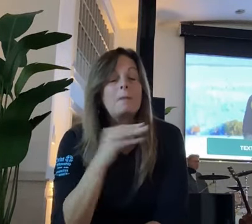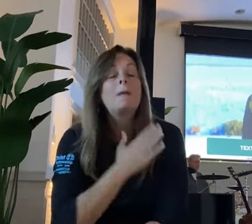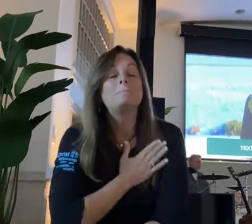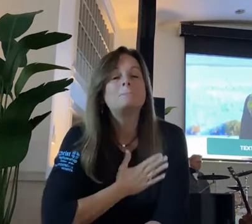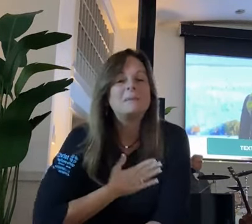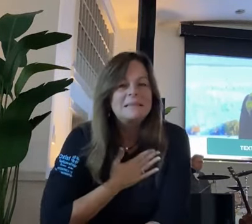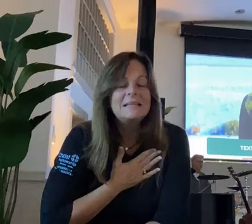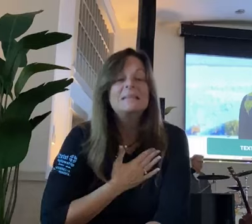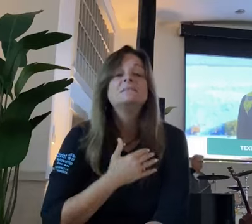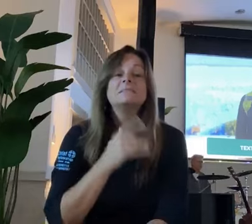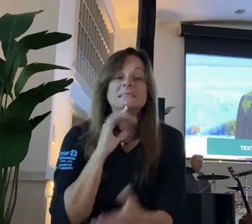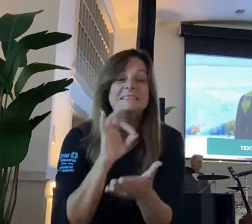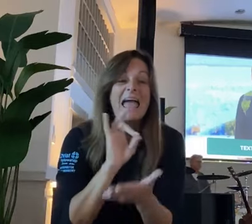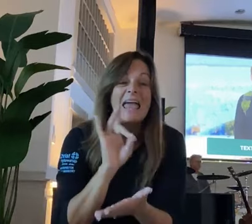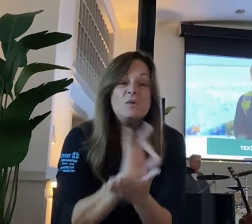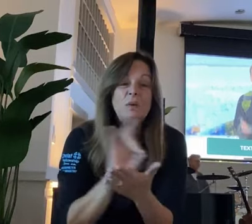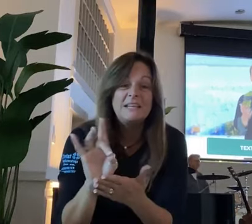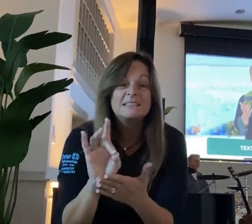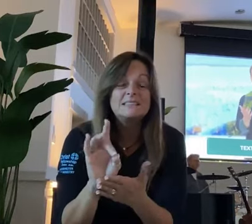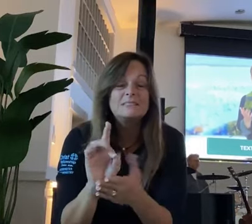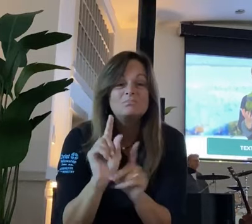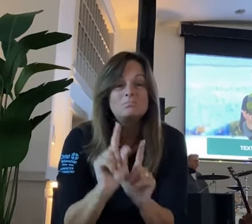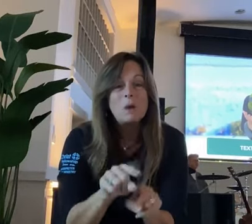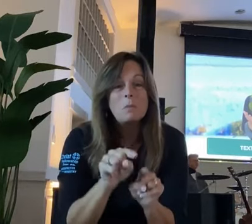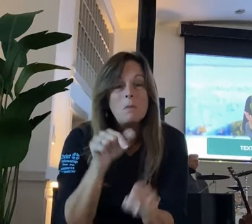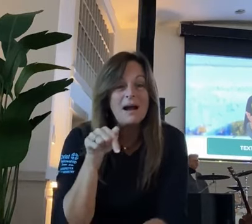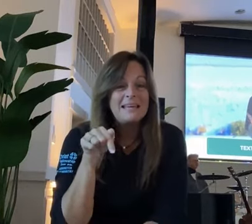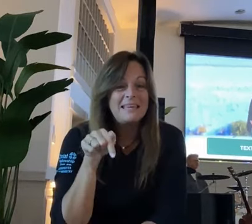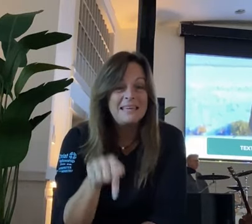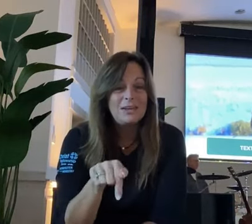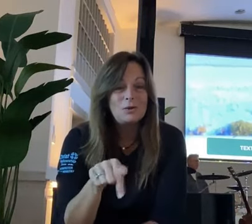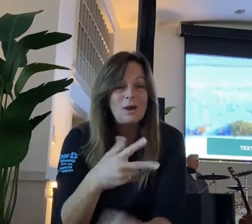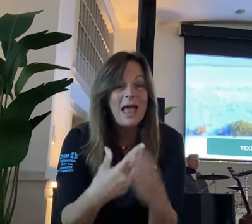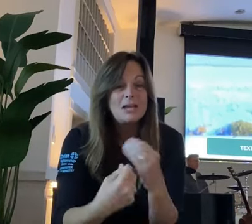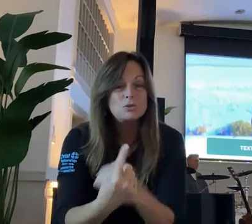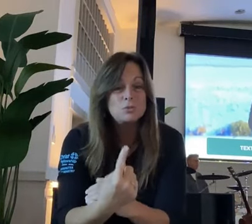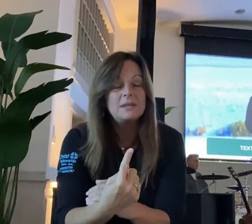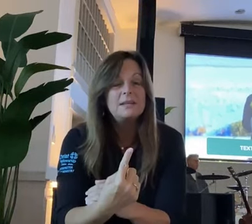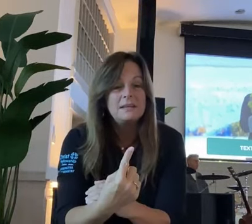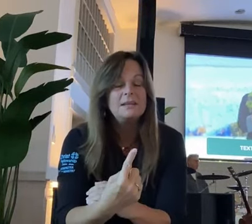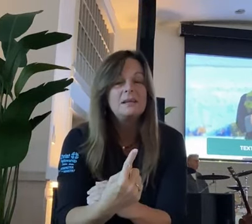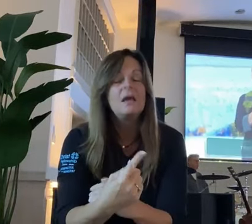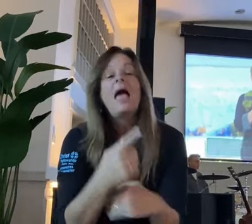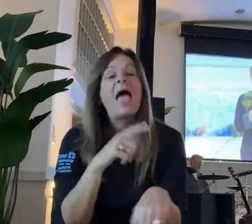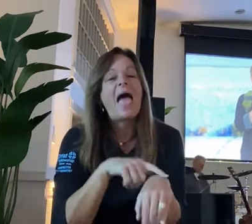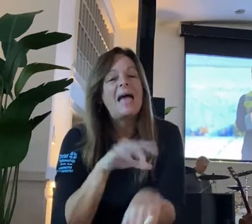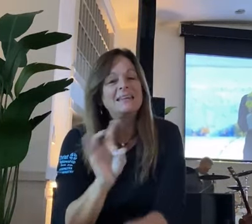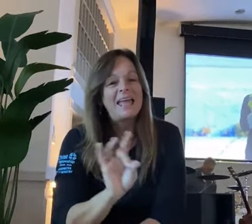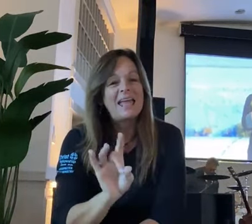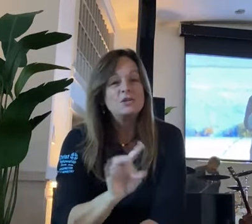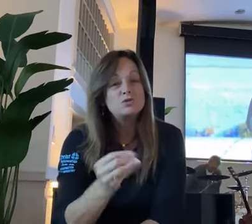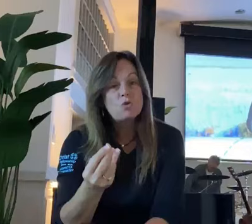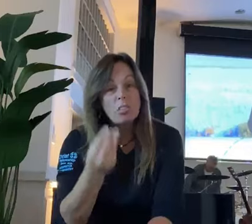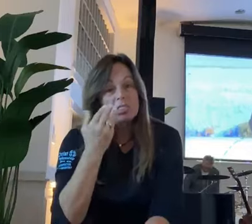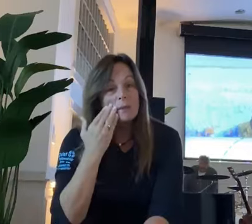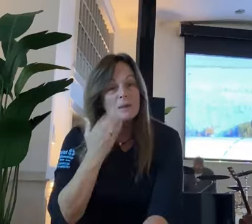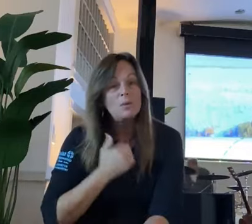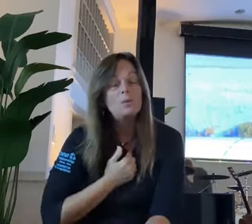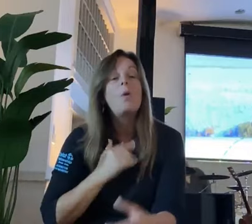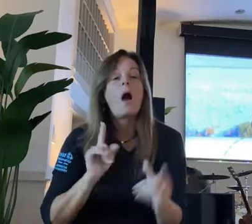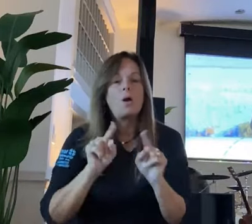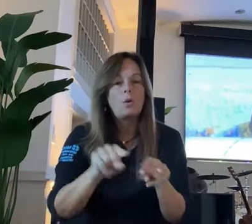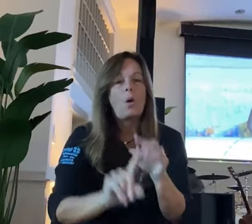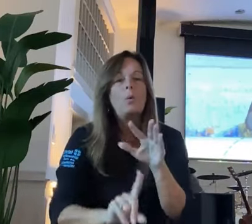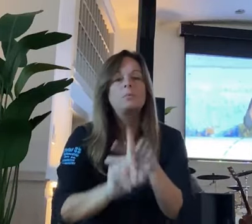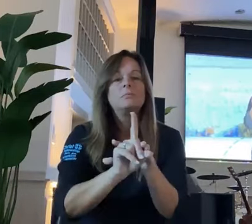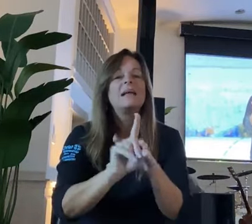through the Spirit of God. I'm going to ask all of our campuses that you would stand with me as we pray today. And just ask that nobody leaves in this moment,